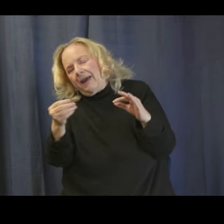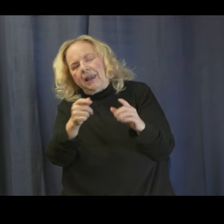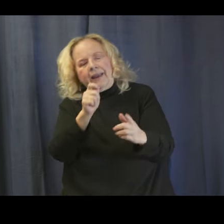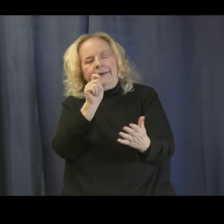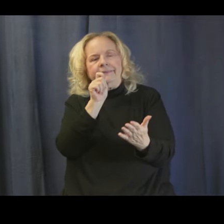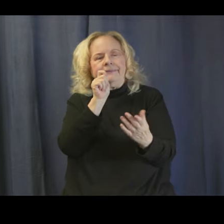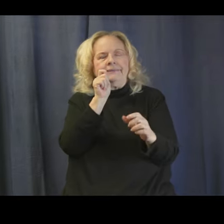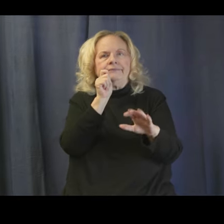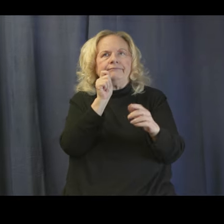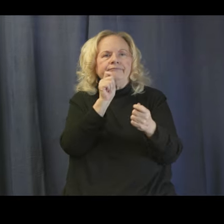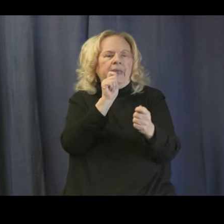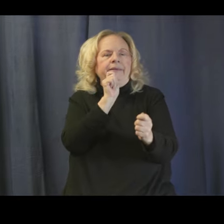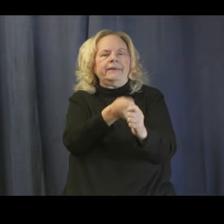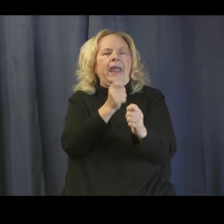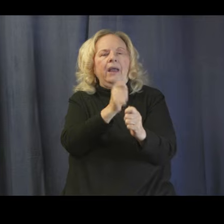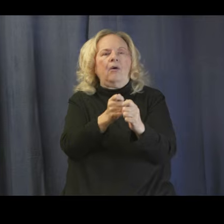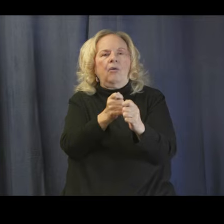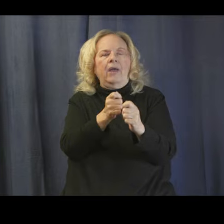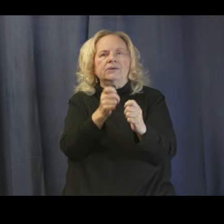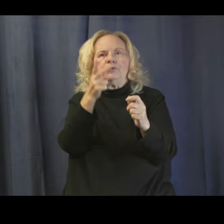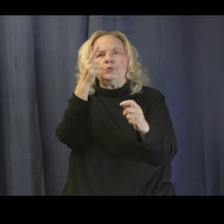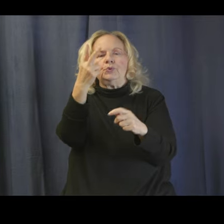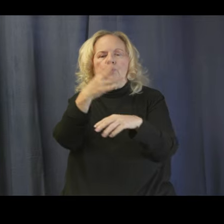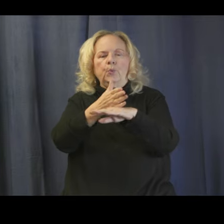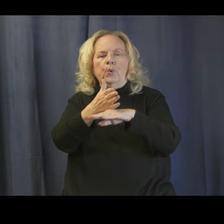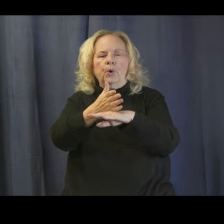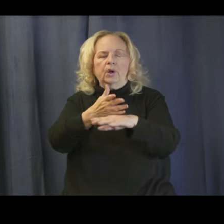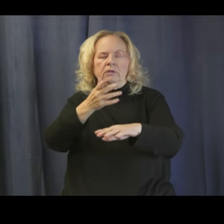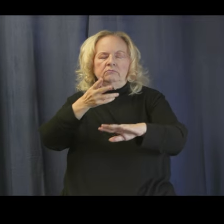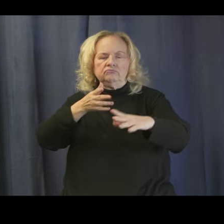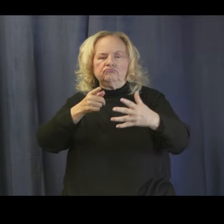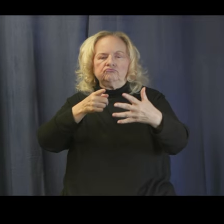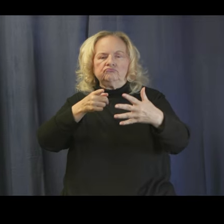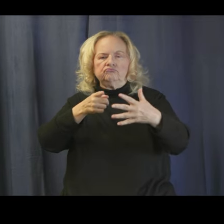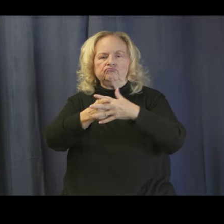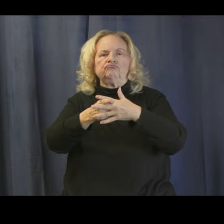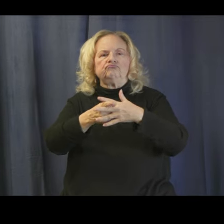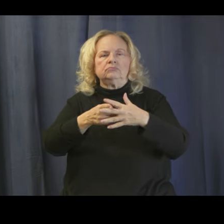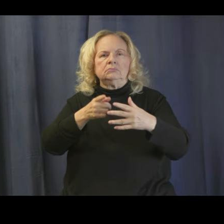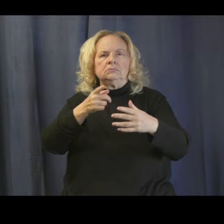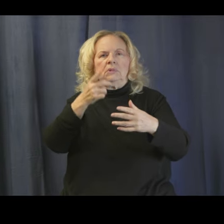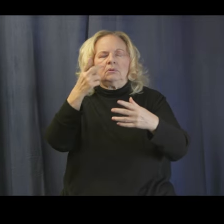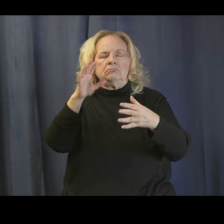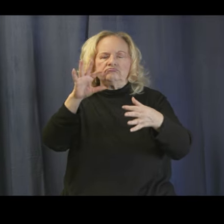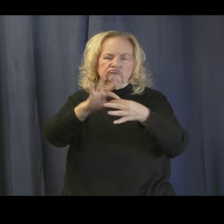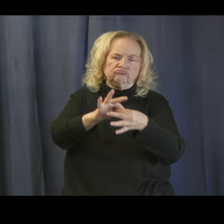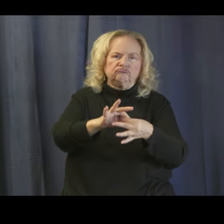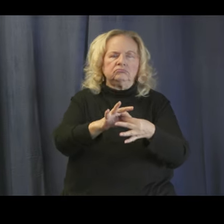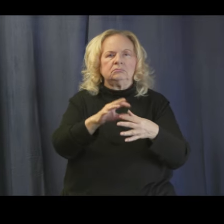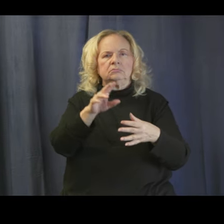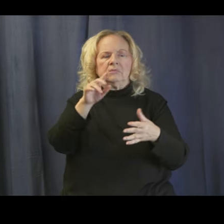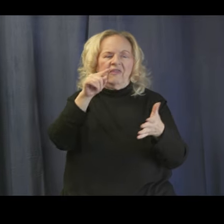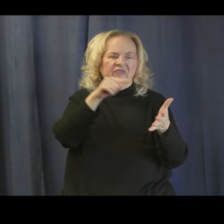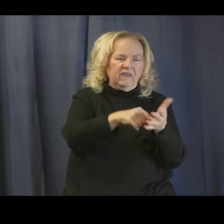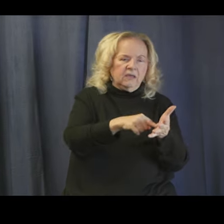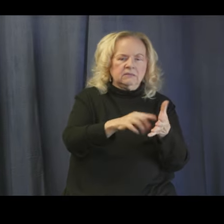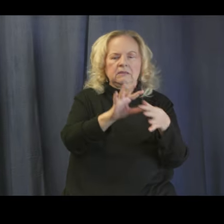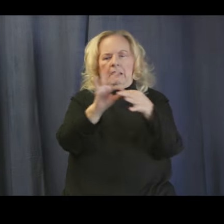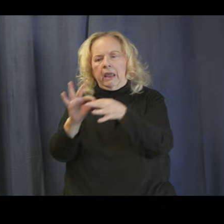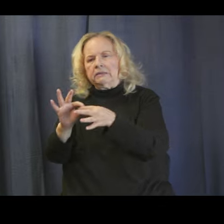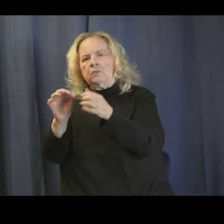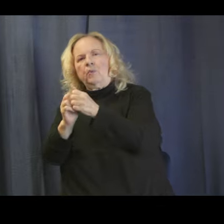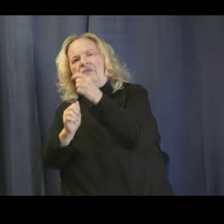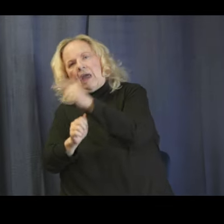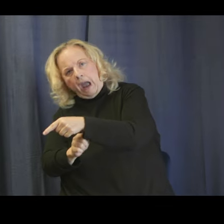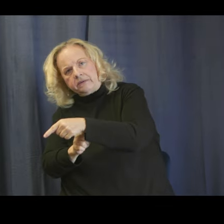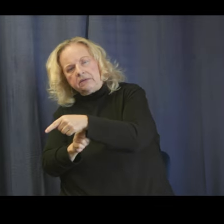nail connects to boards. The Vav connects two words, this and that.